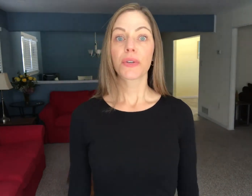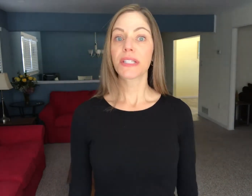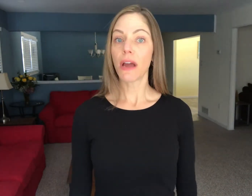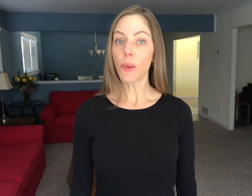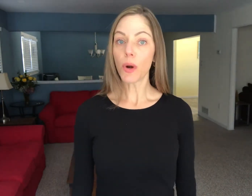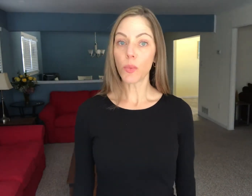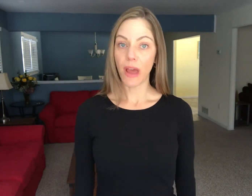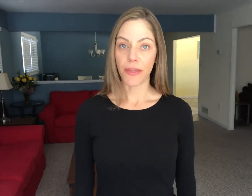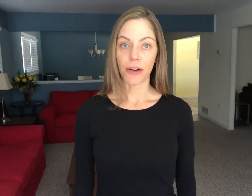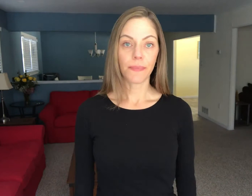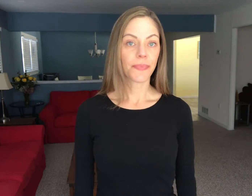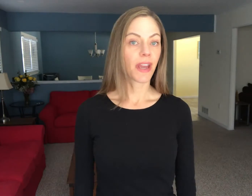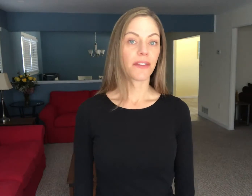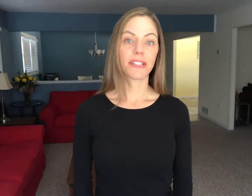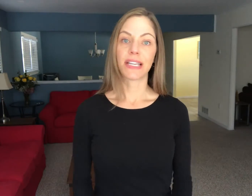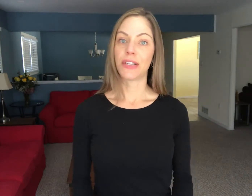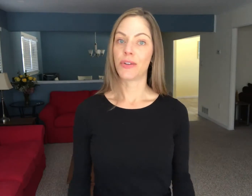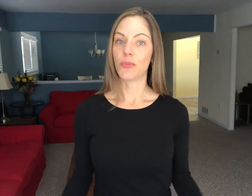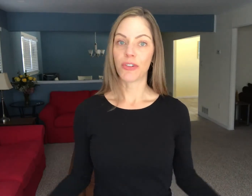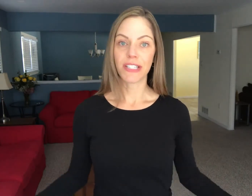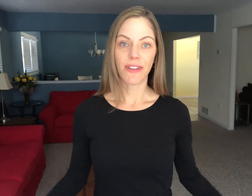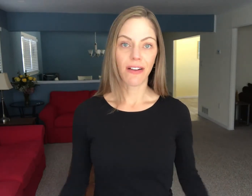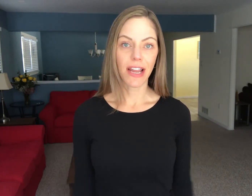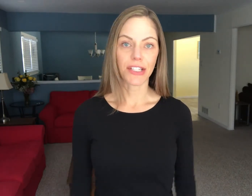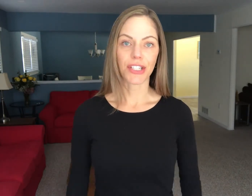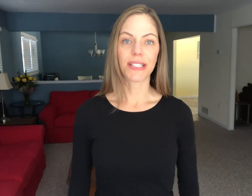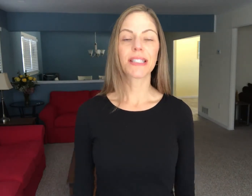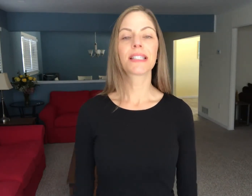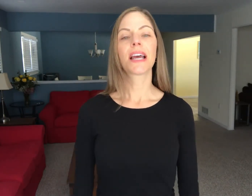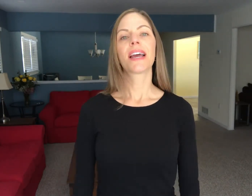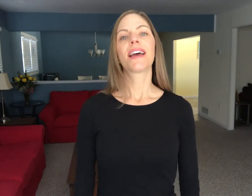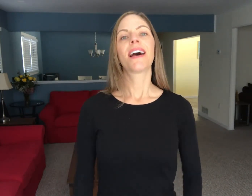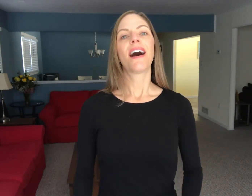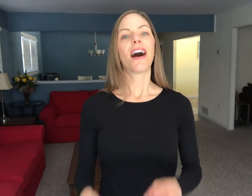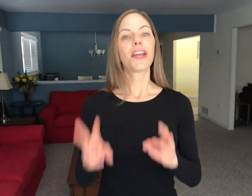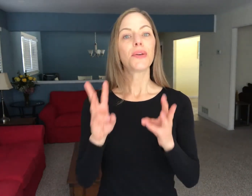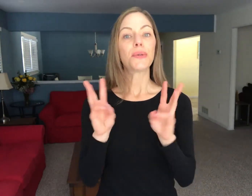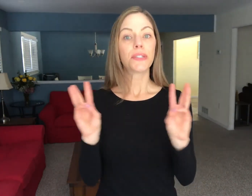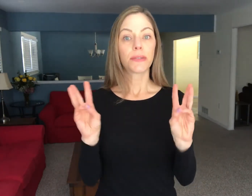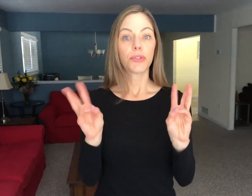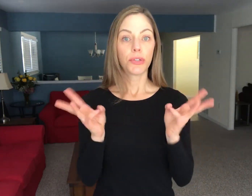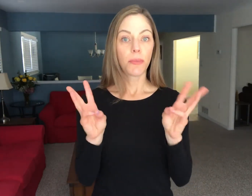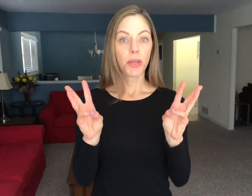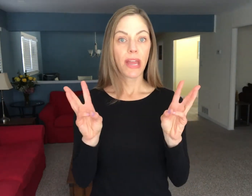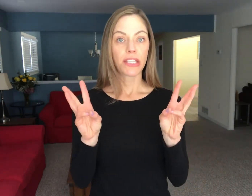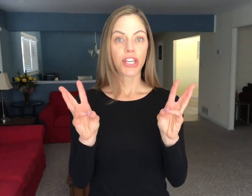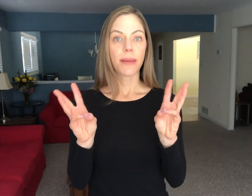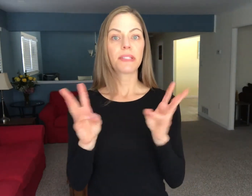sign the word weather, I've seen numerous variations. I use 2W hand shapes.